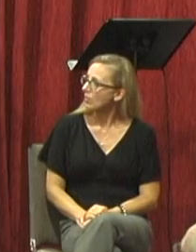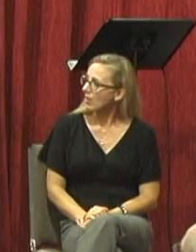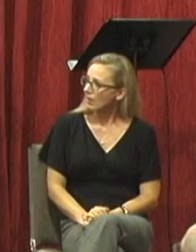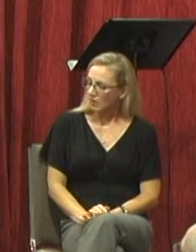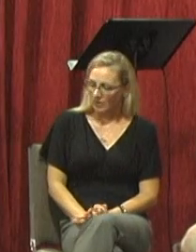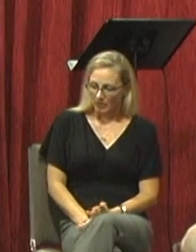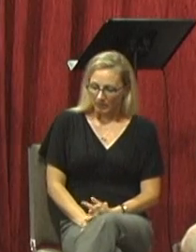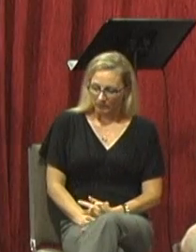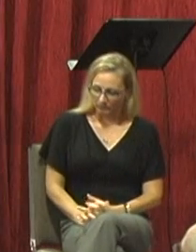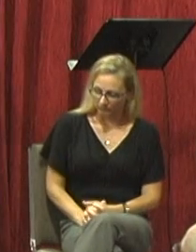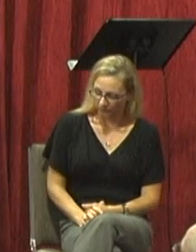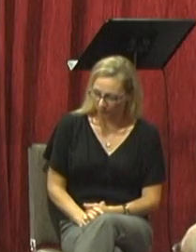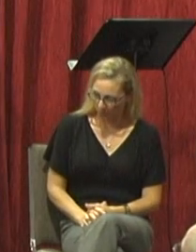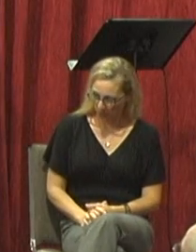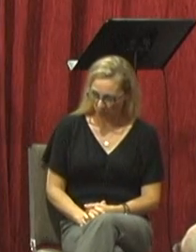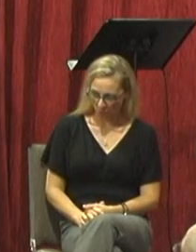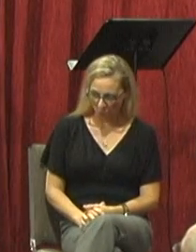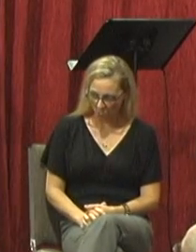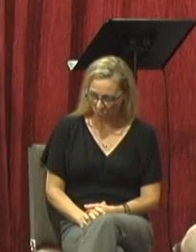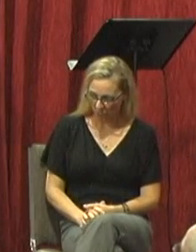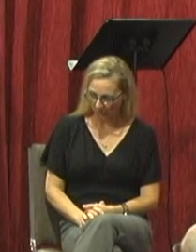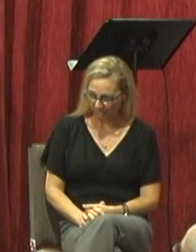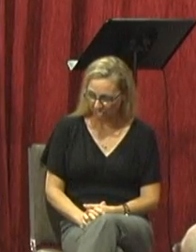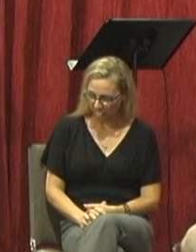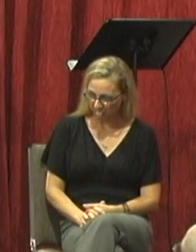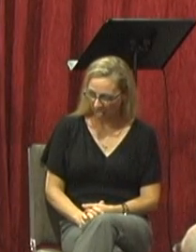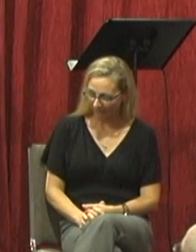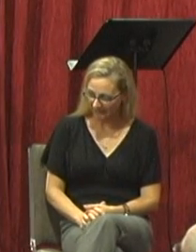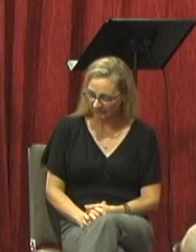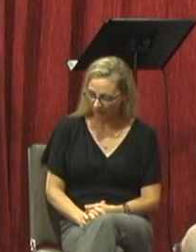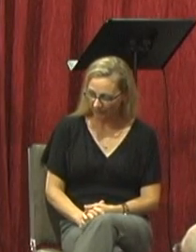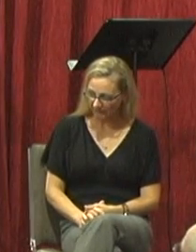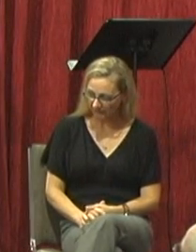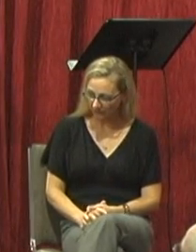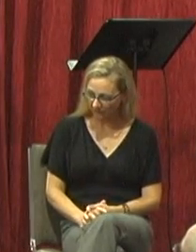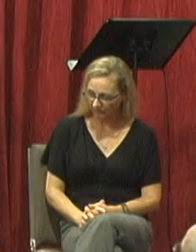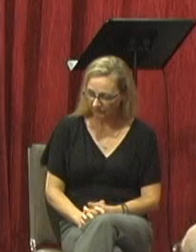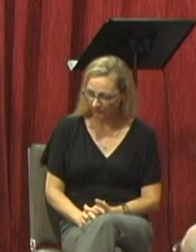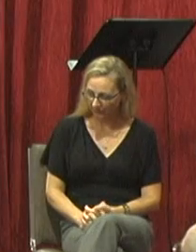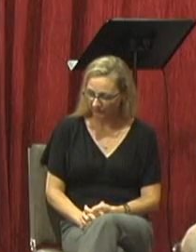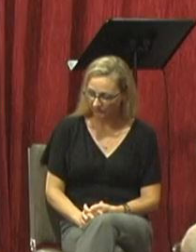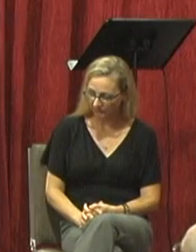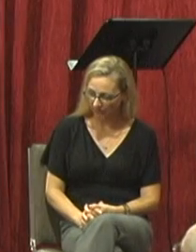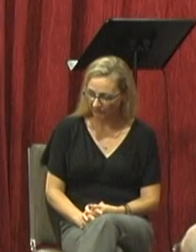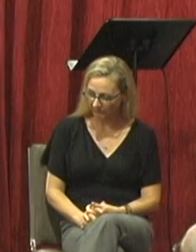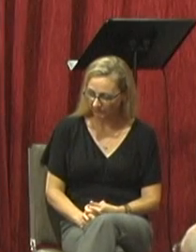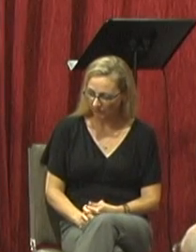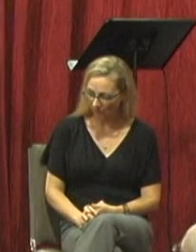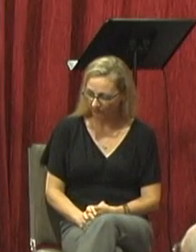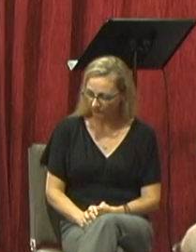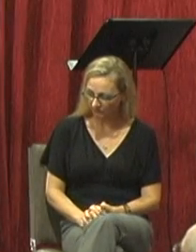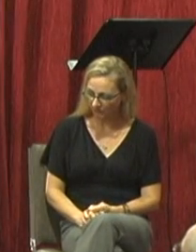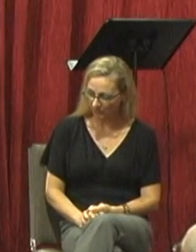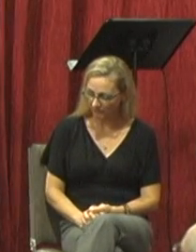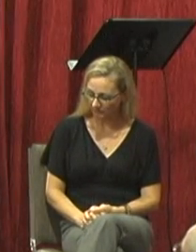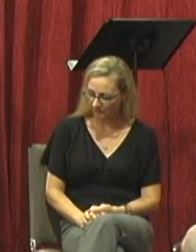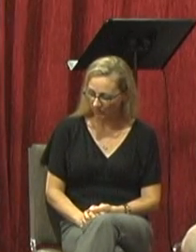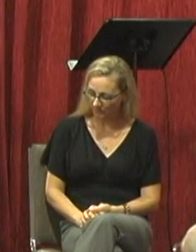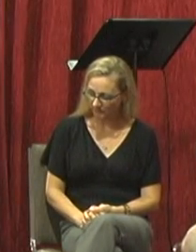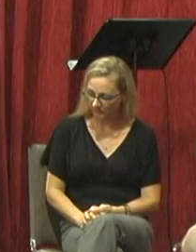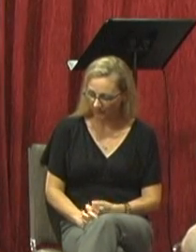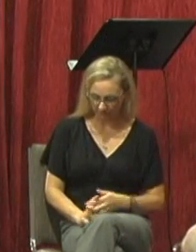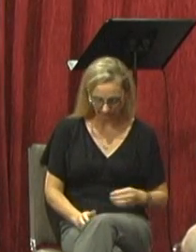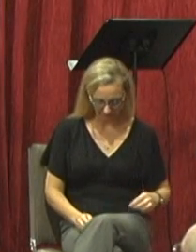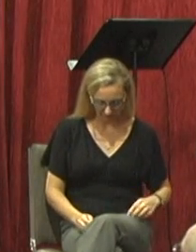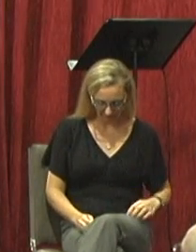for they present the offerings of Adonai made by fire, the bread of their God, therefore they are to be holy. And